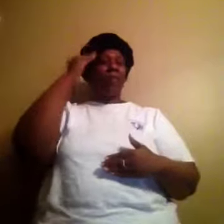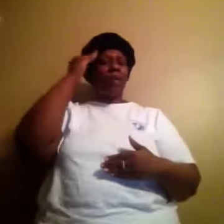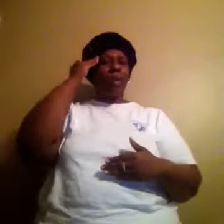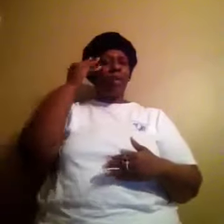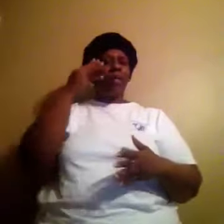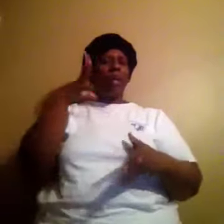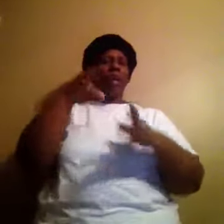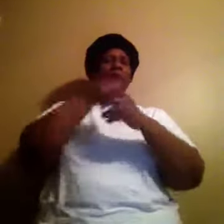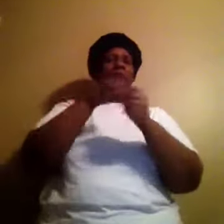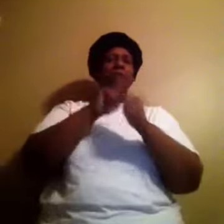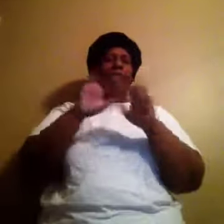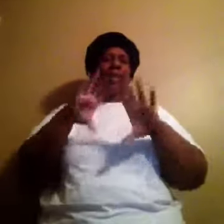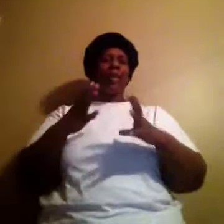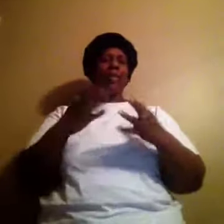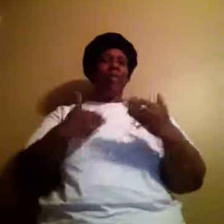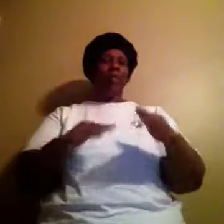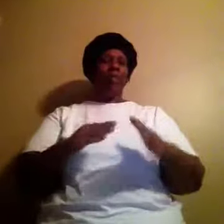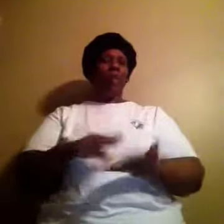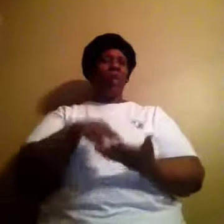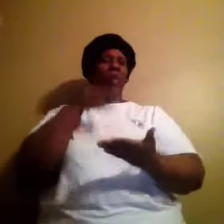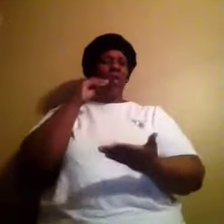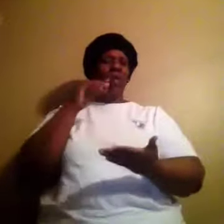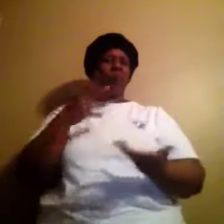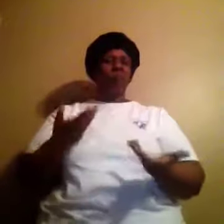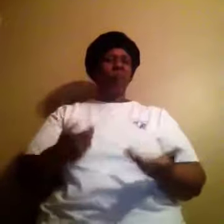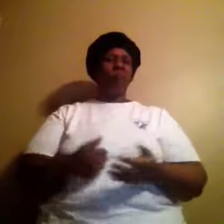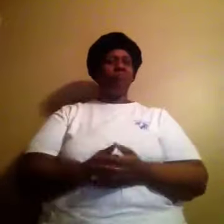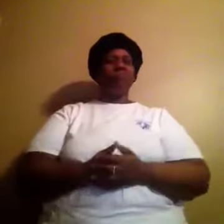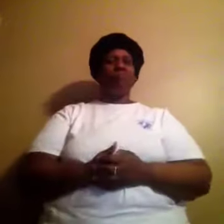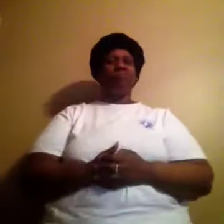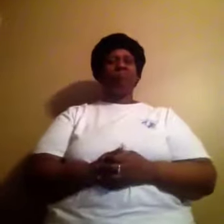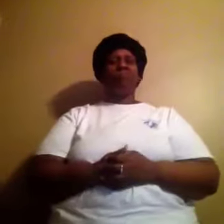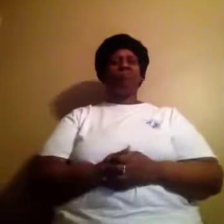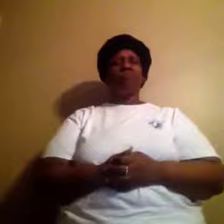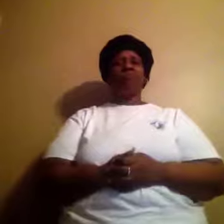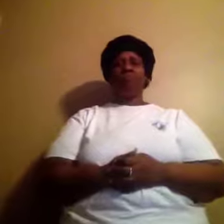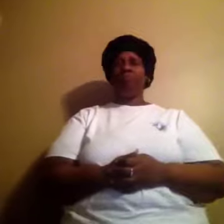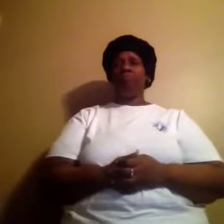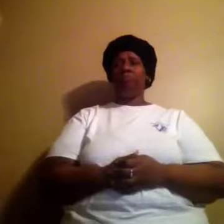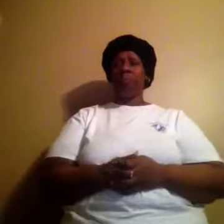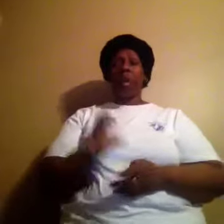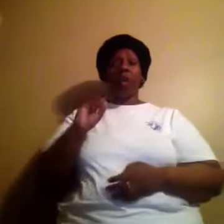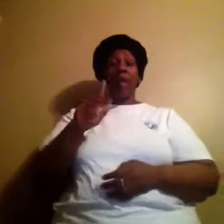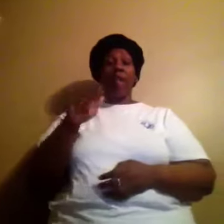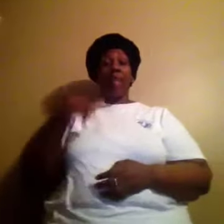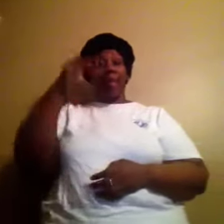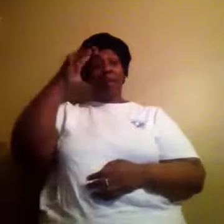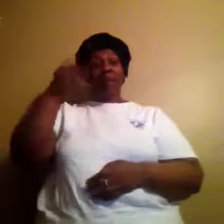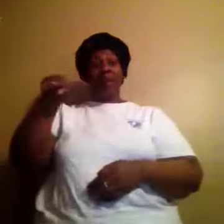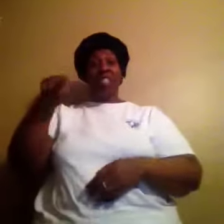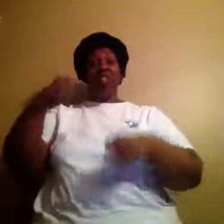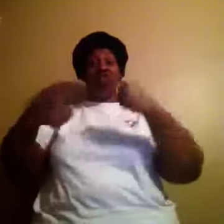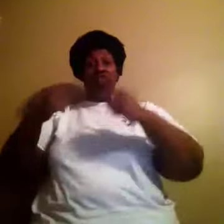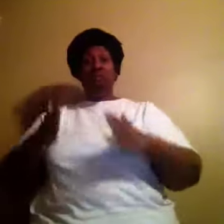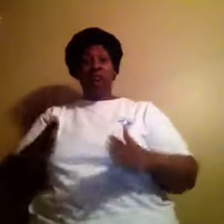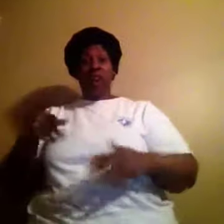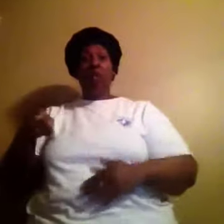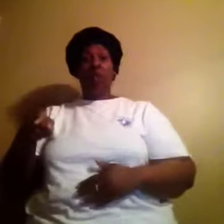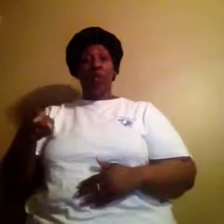as a foundation for the rest of the lesson. All right, so he's a driver is his job, and what would be his